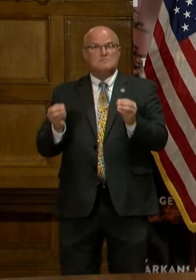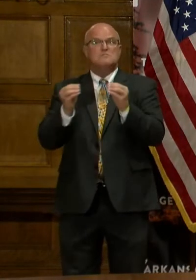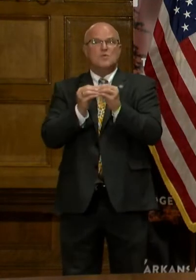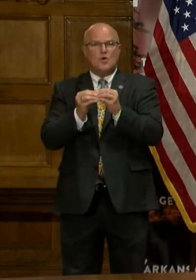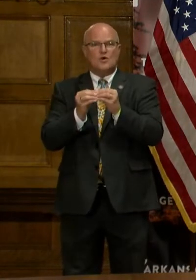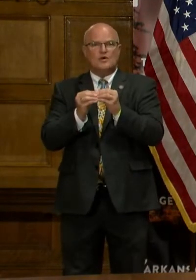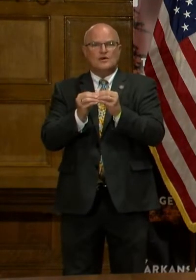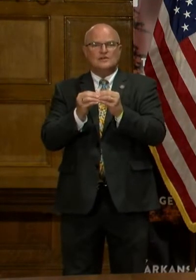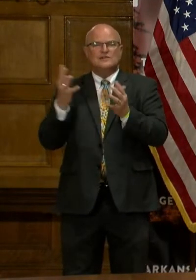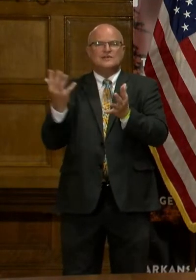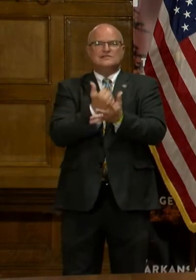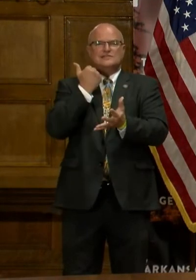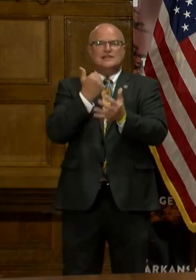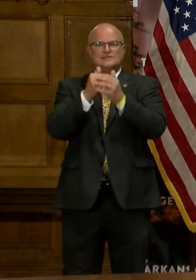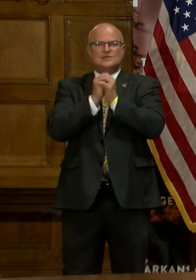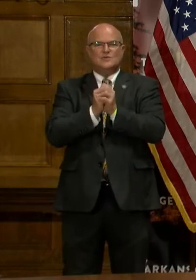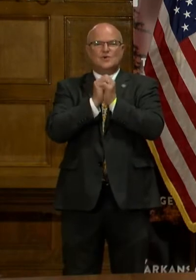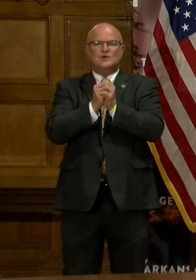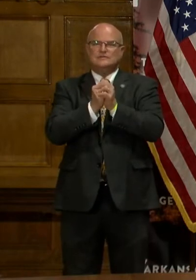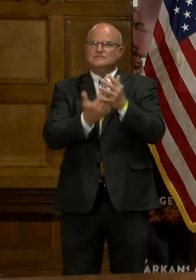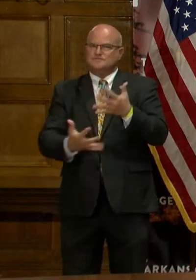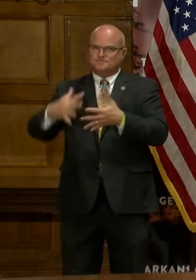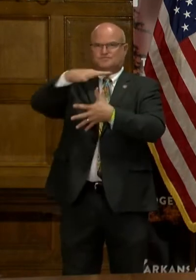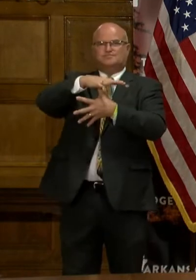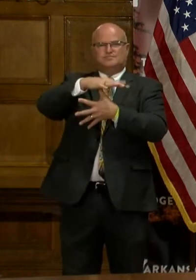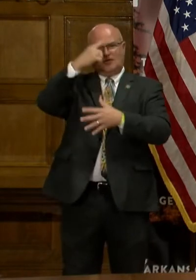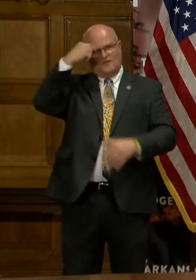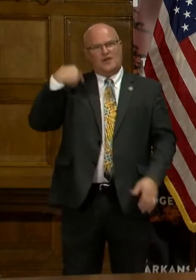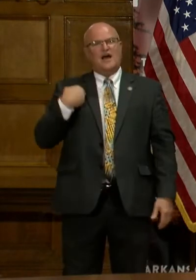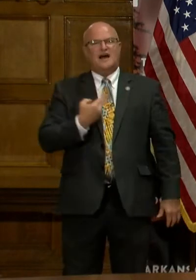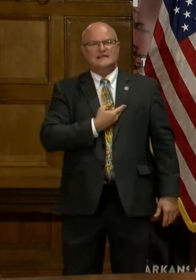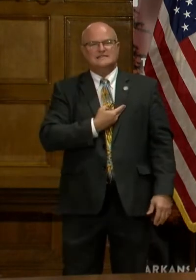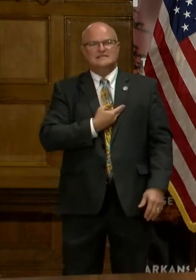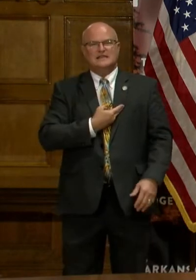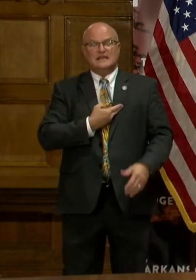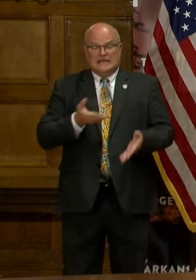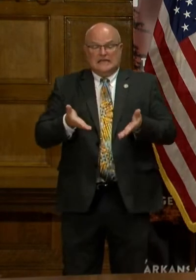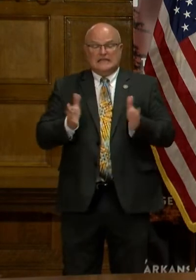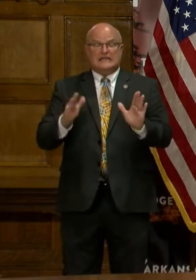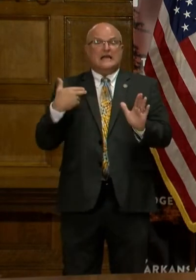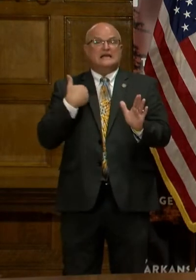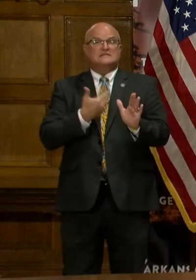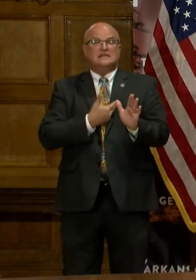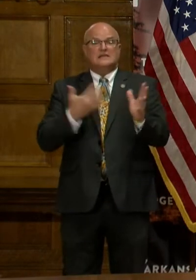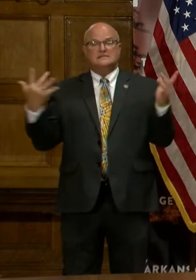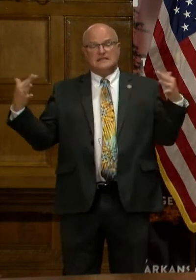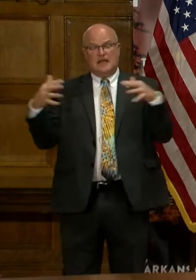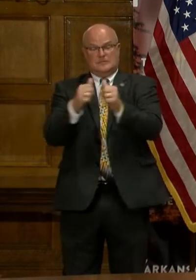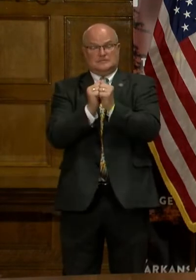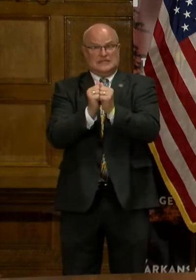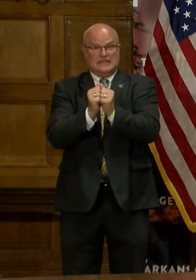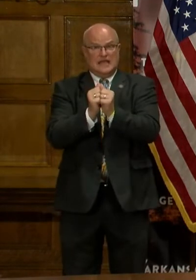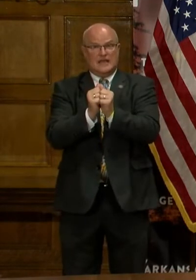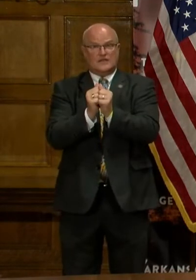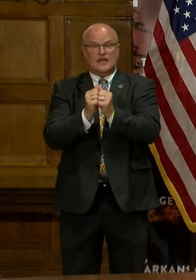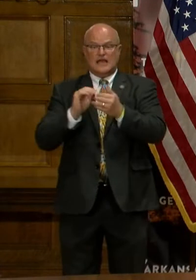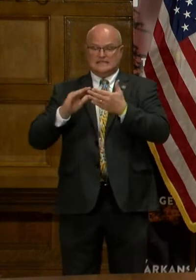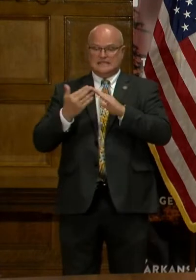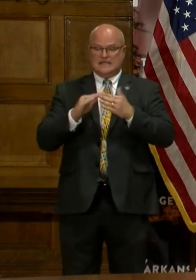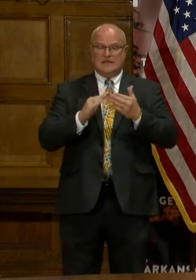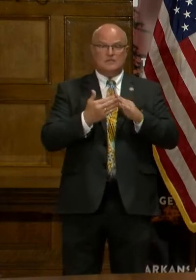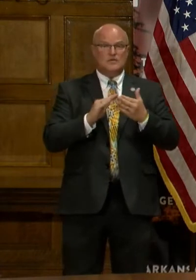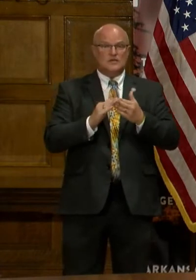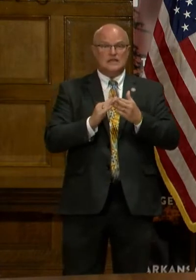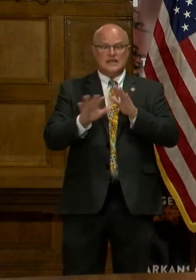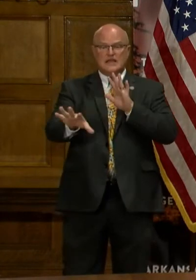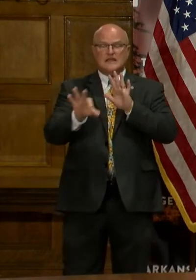to worship is of supreme importance for us. Not only does it allow us to come together as a community of faith